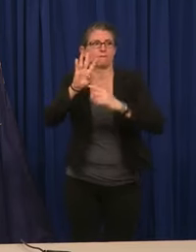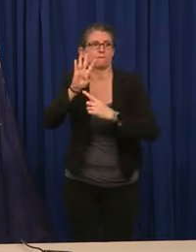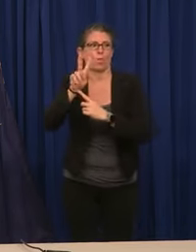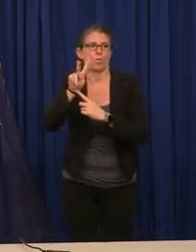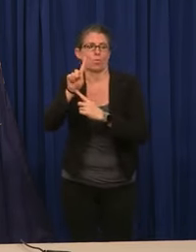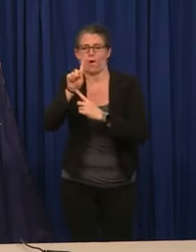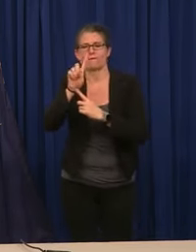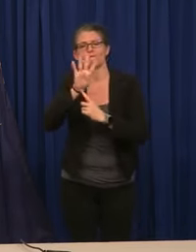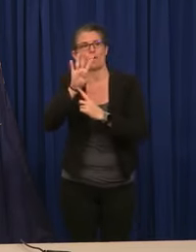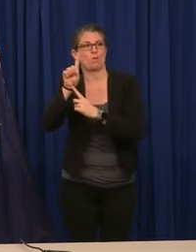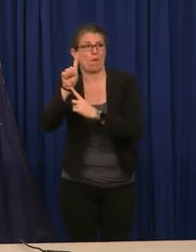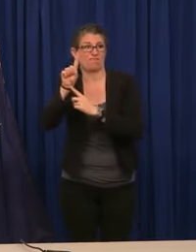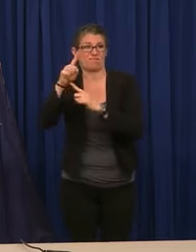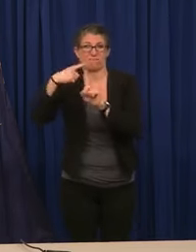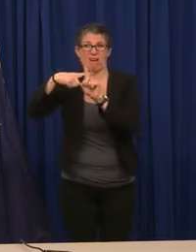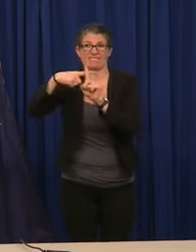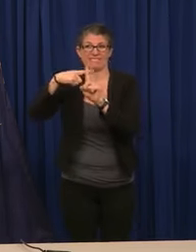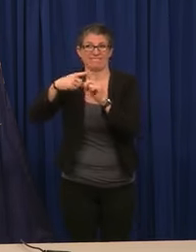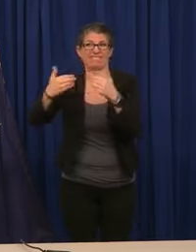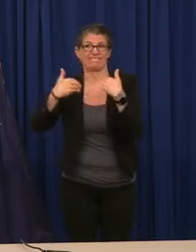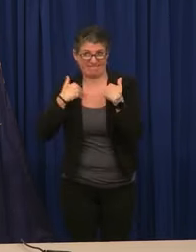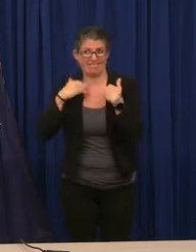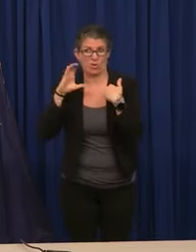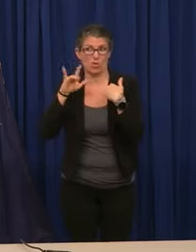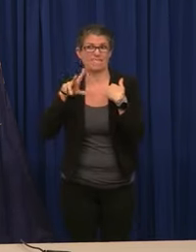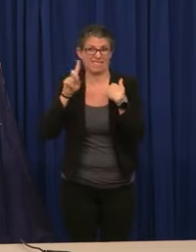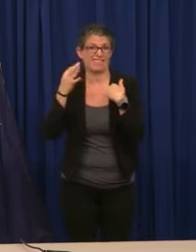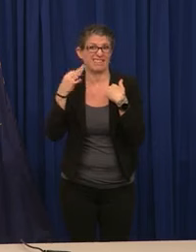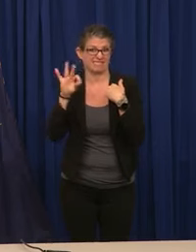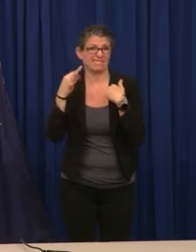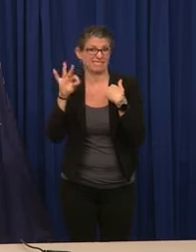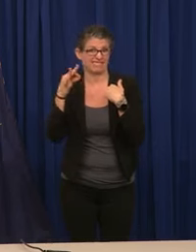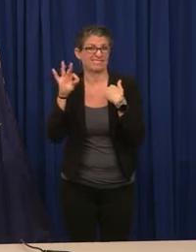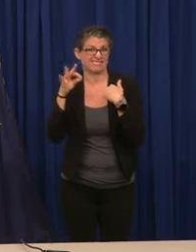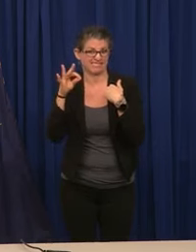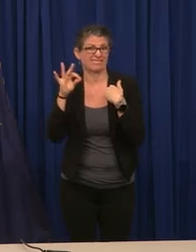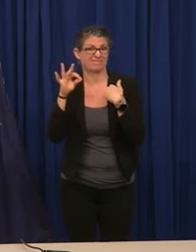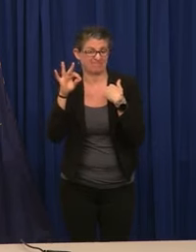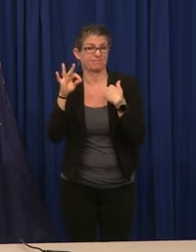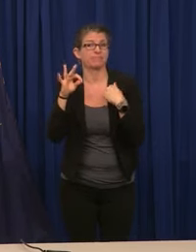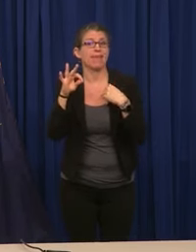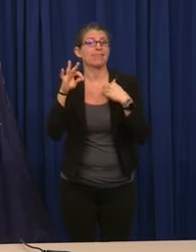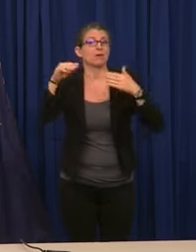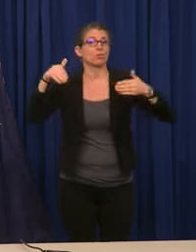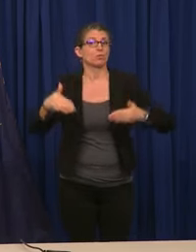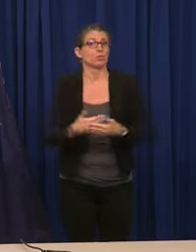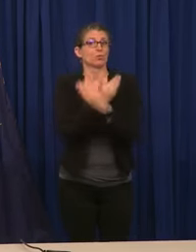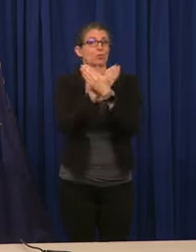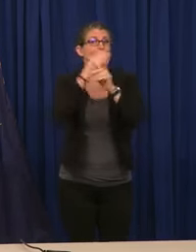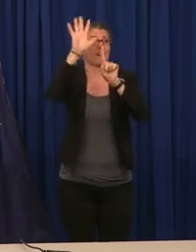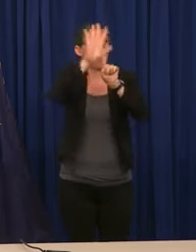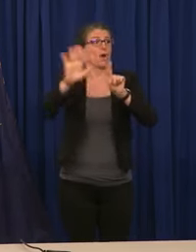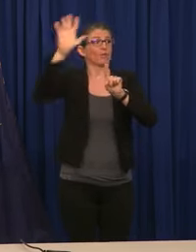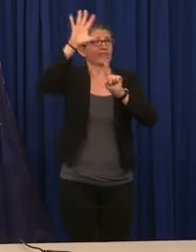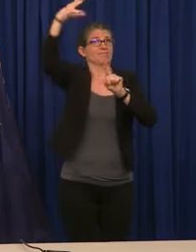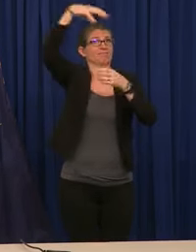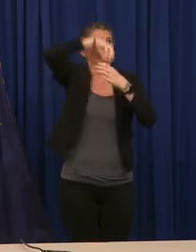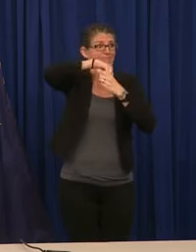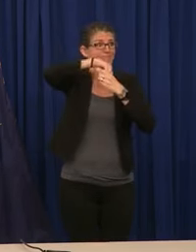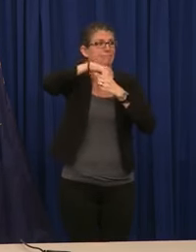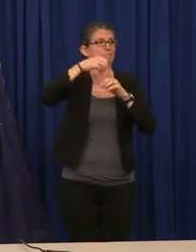COVID-19 has also been detected in one additional county, which is Hancock County, with one case.